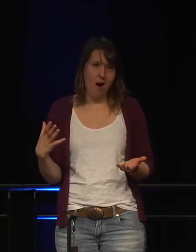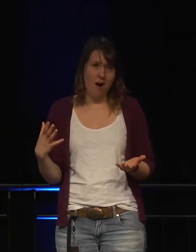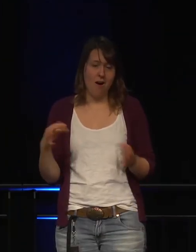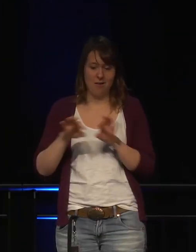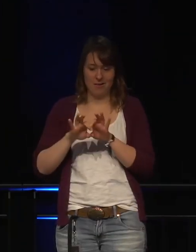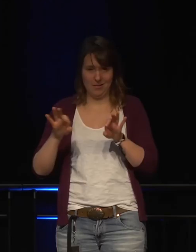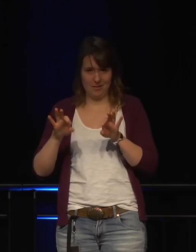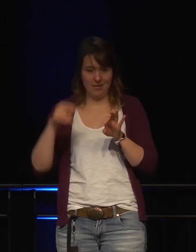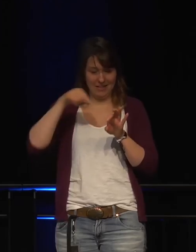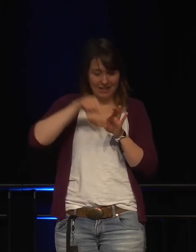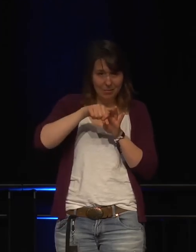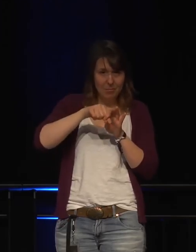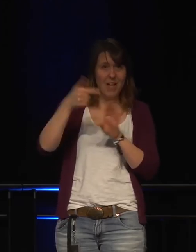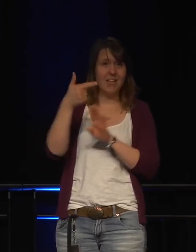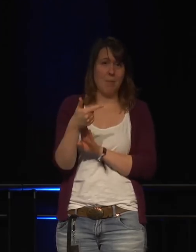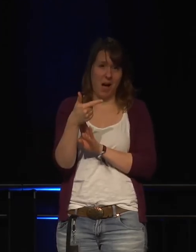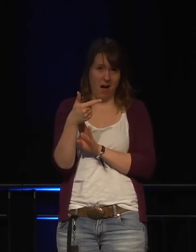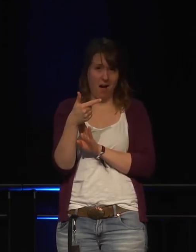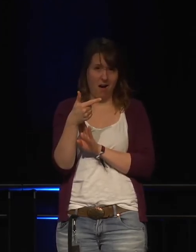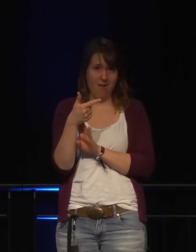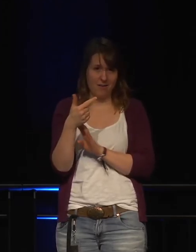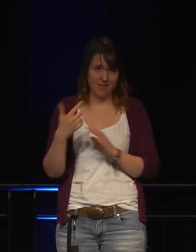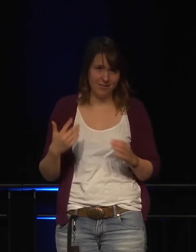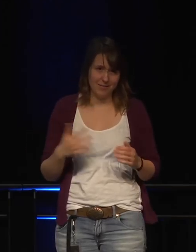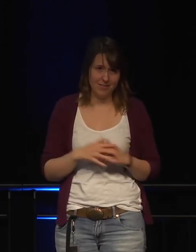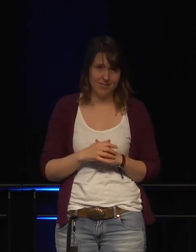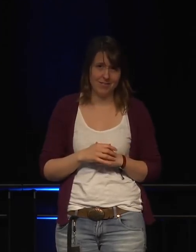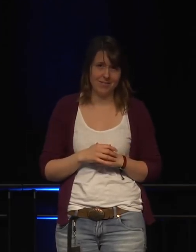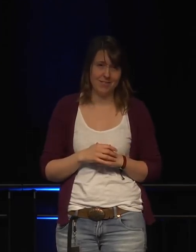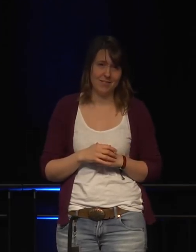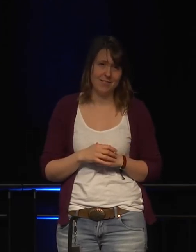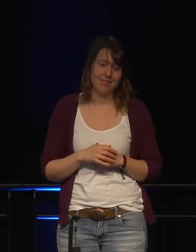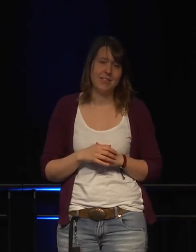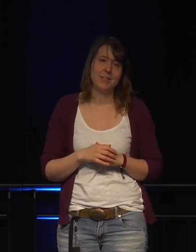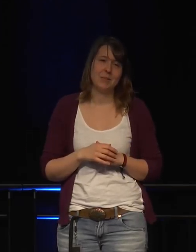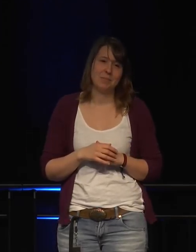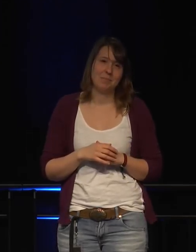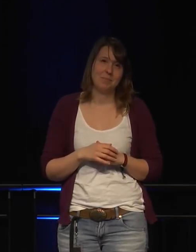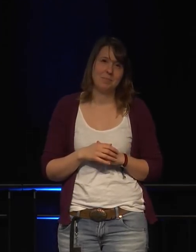It's not necessary to say a lot about this example.